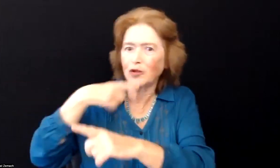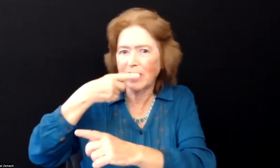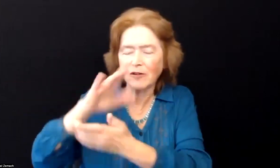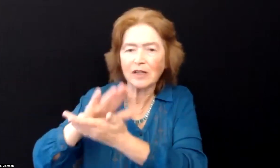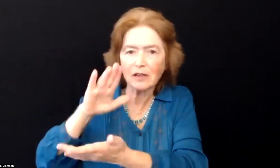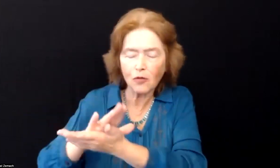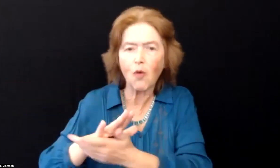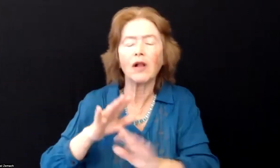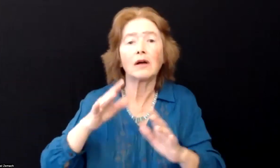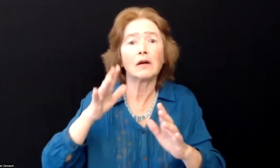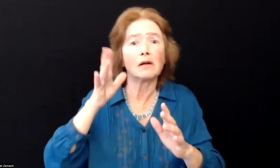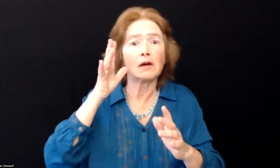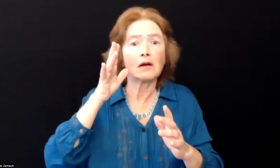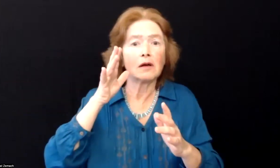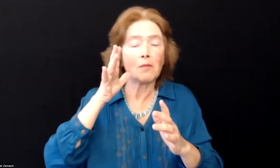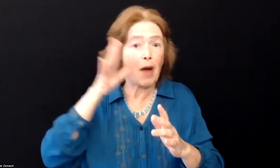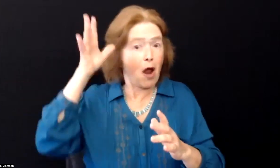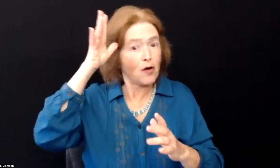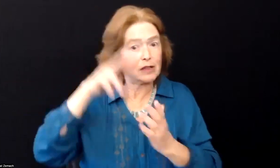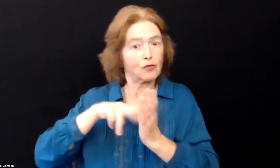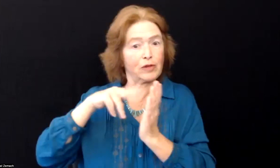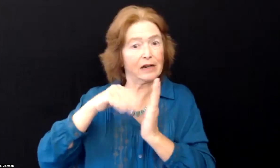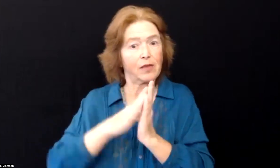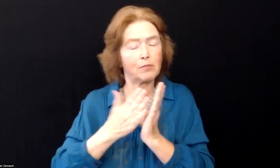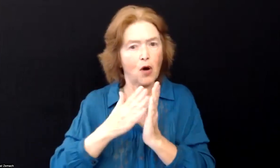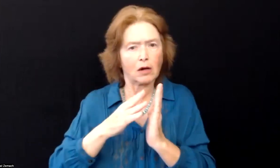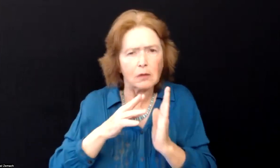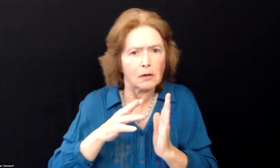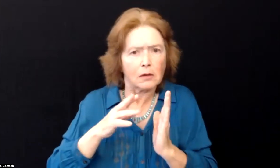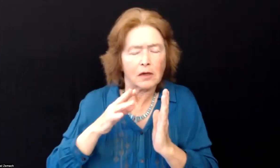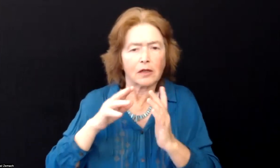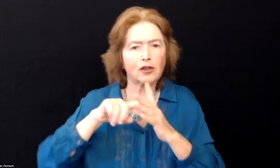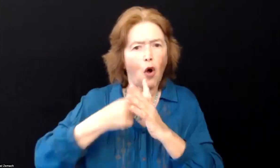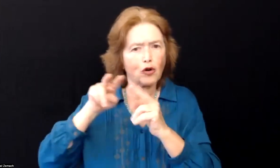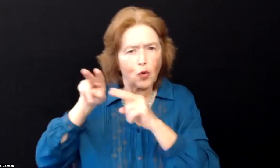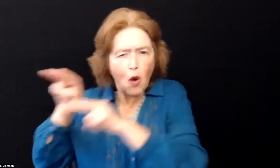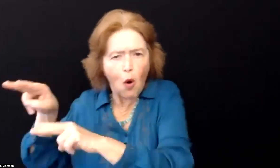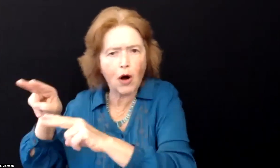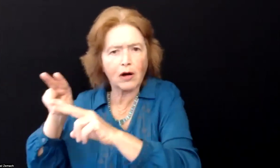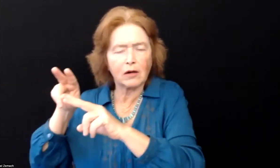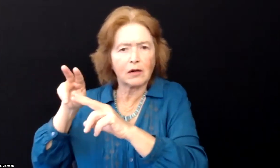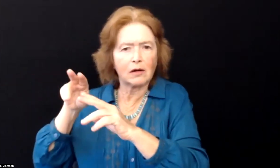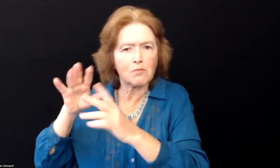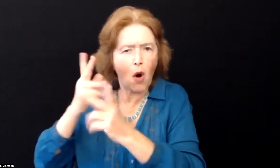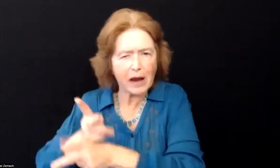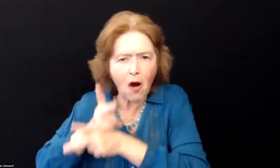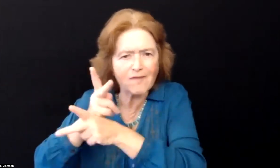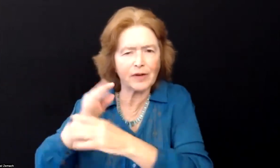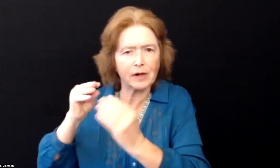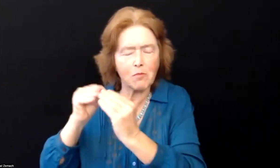another school, visit different programs. I think when parents read the book, I want them